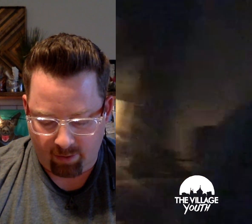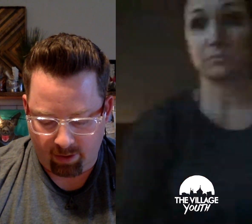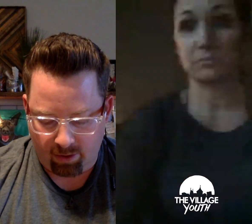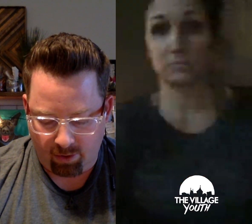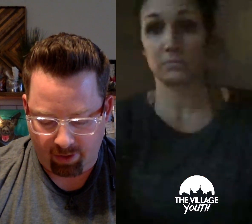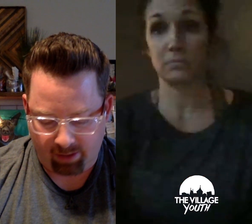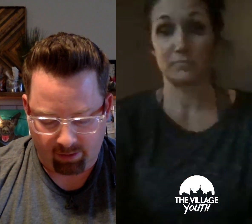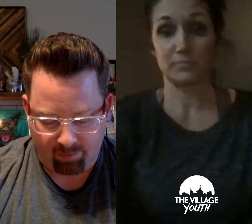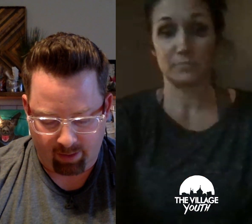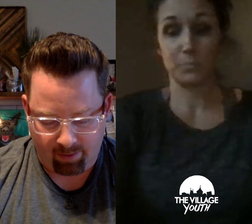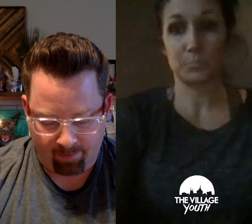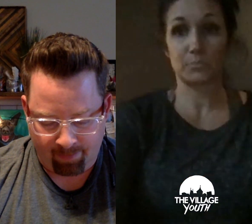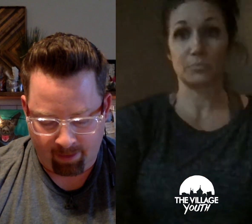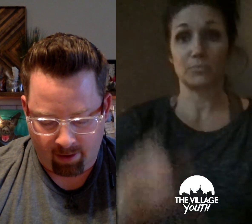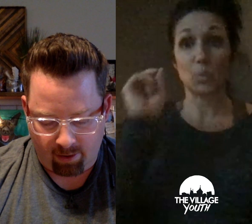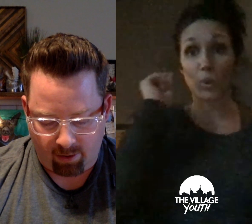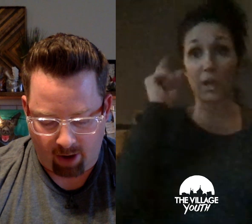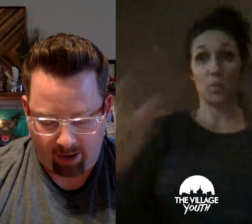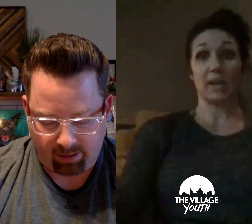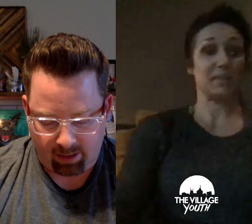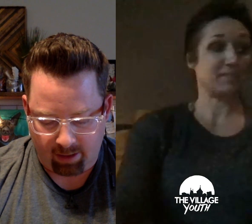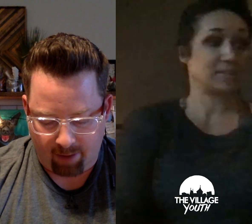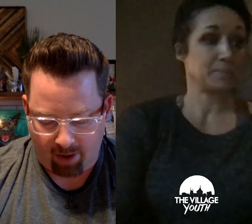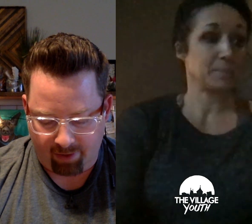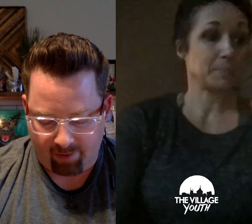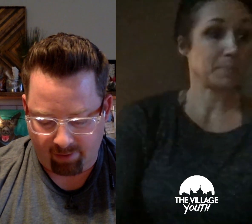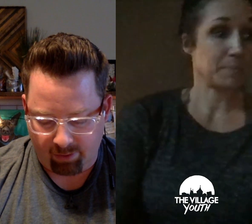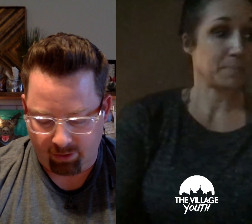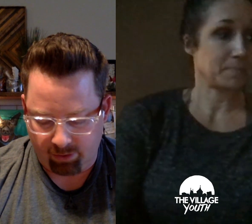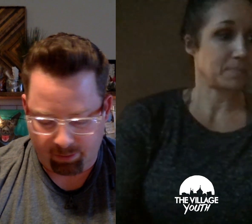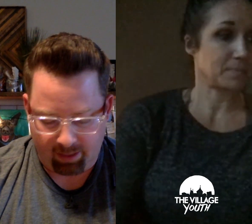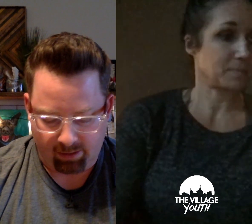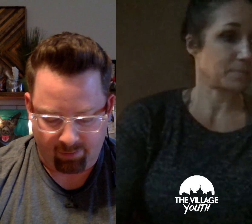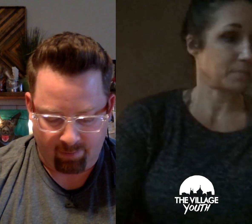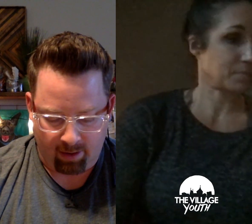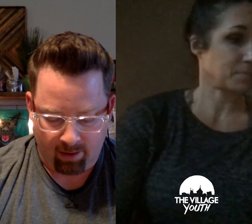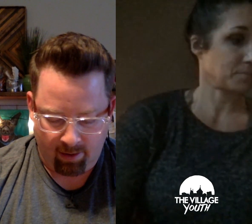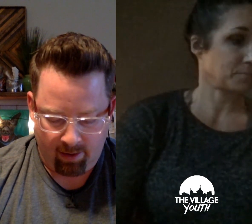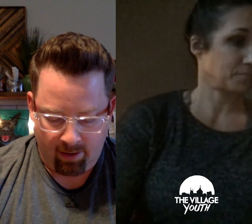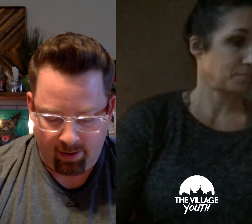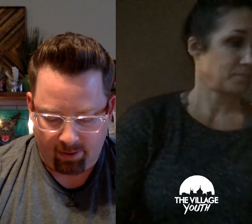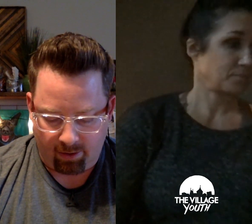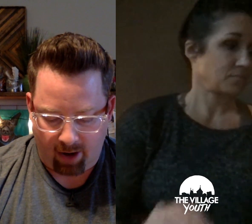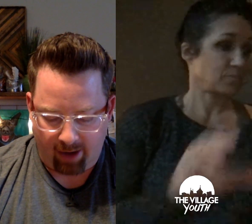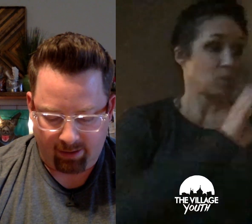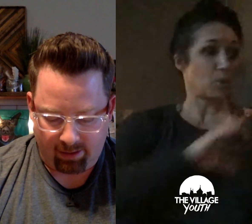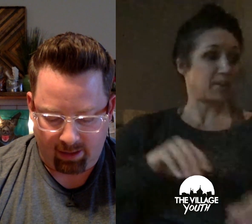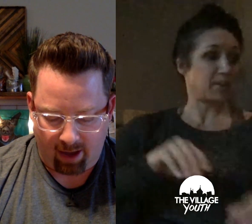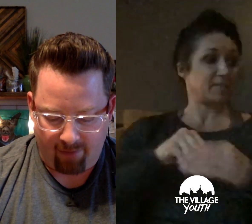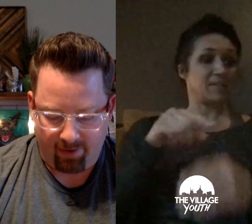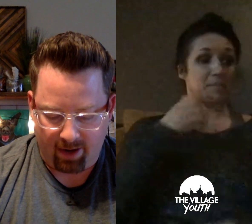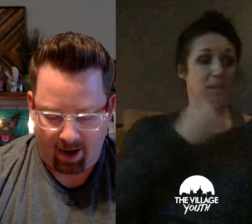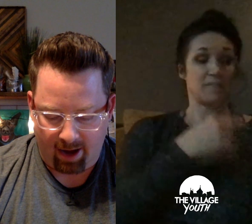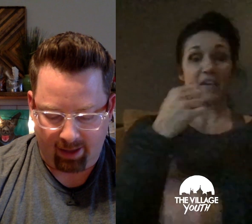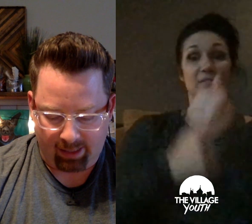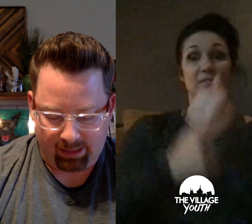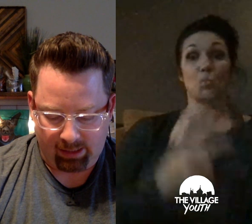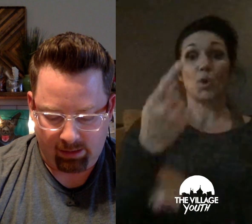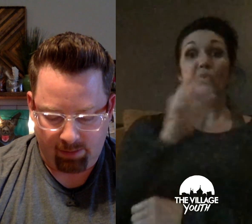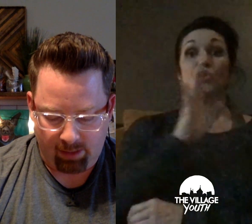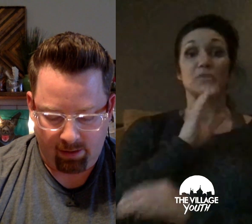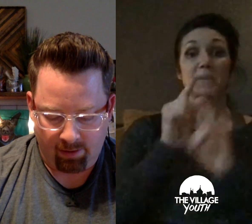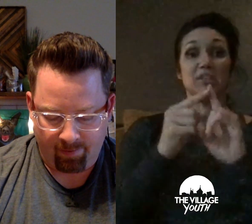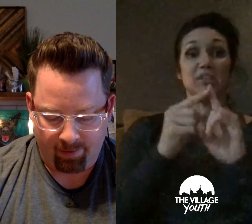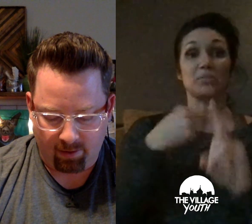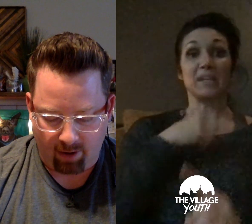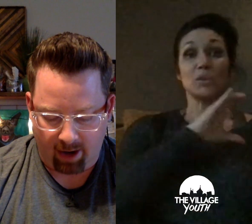of everyone who thinks of me, Christ in the mouth of everyone who speaks of me, Christ in every eye that